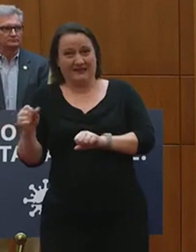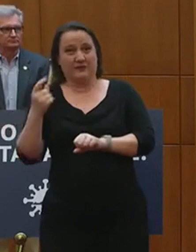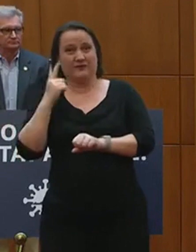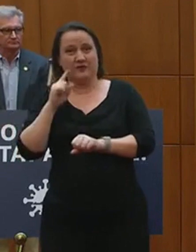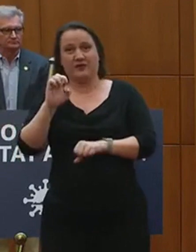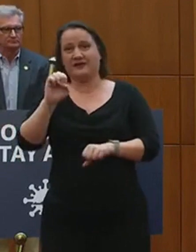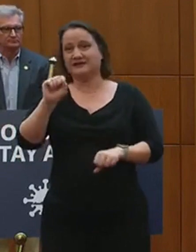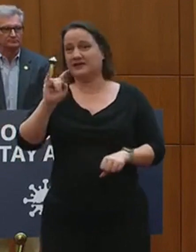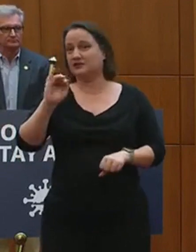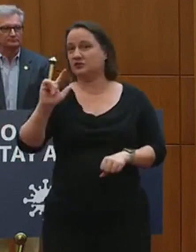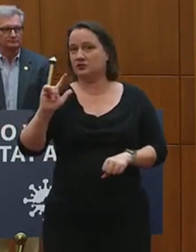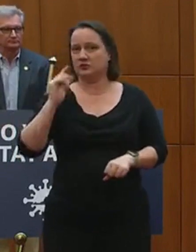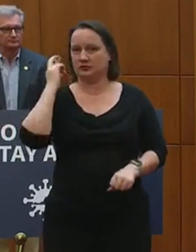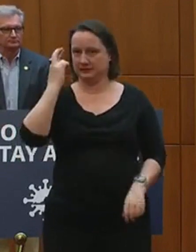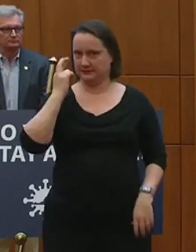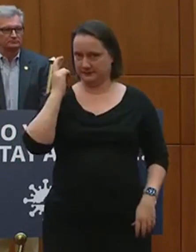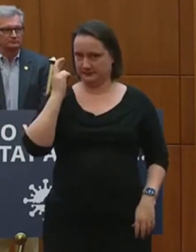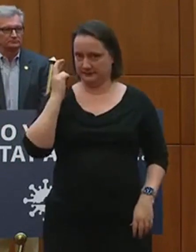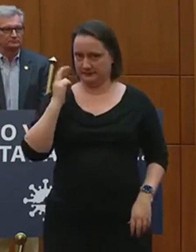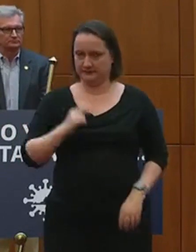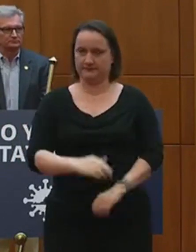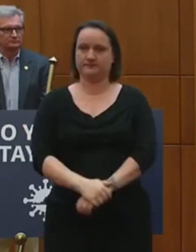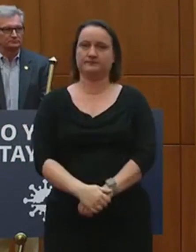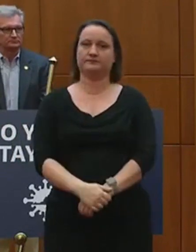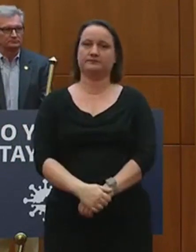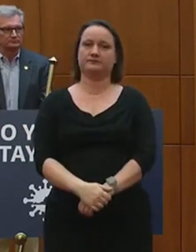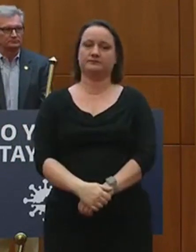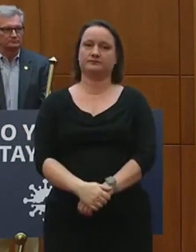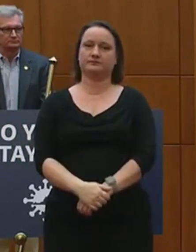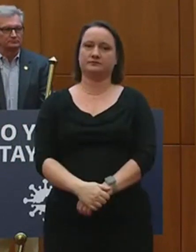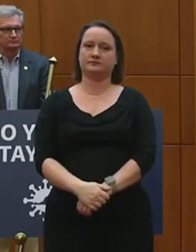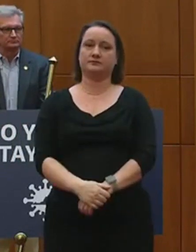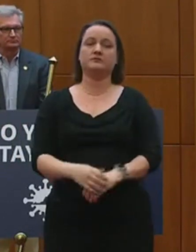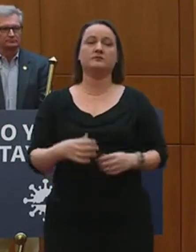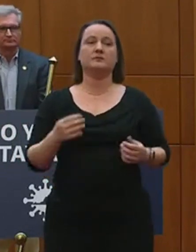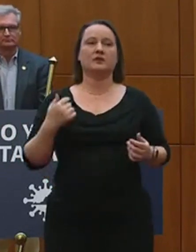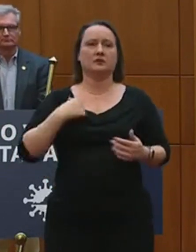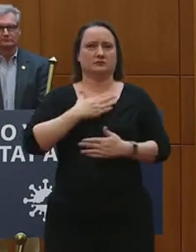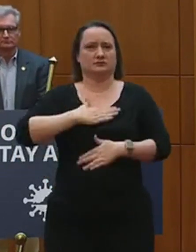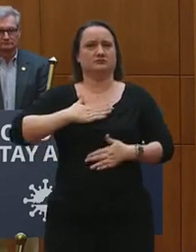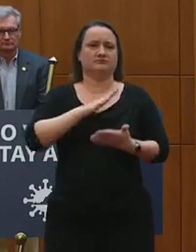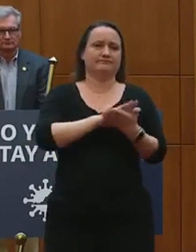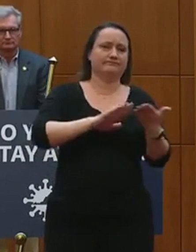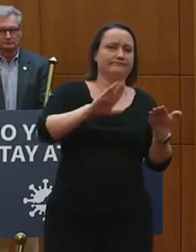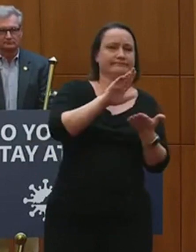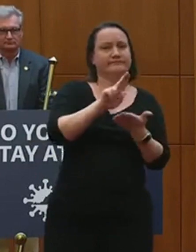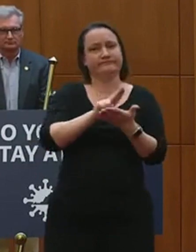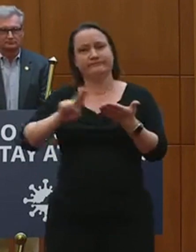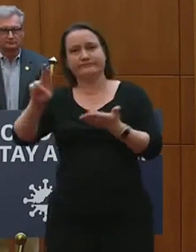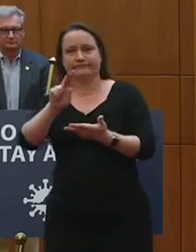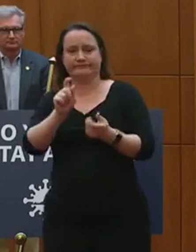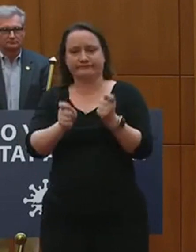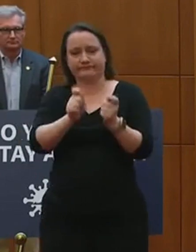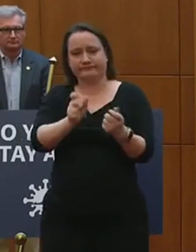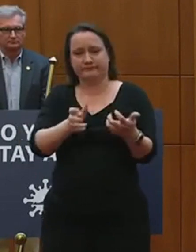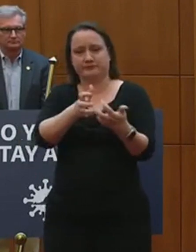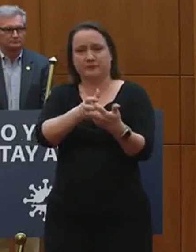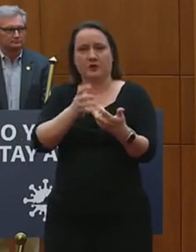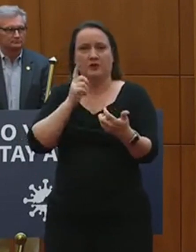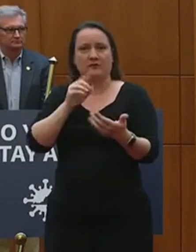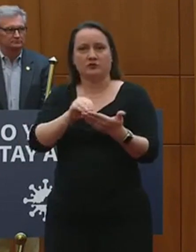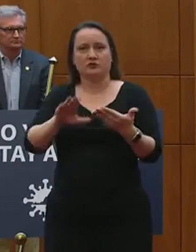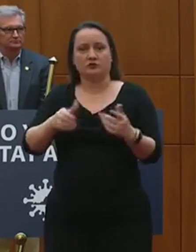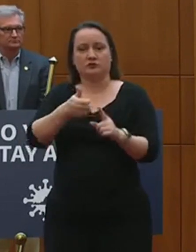essential reasons. We appreciate our colleges and universities making accommodation for students with